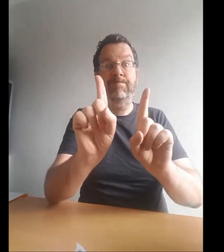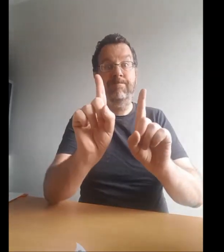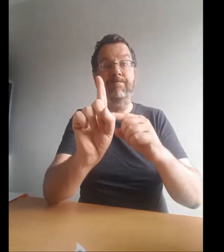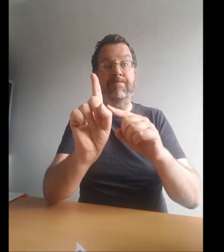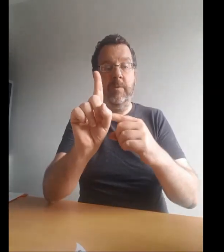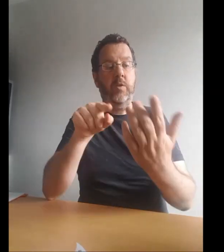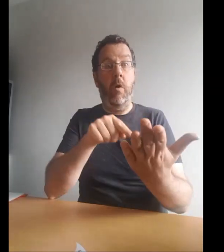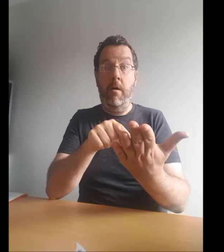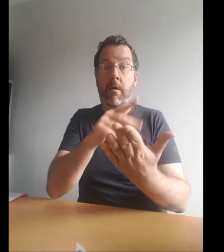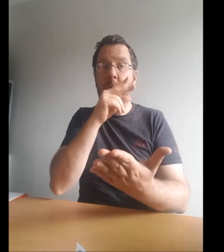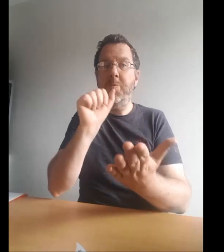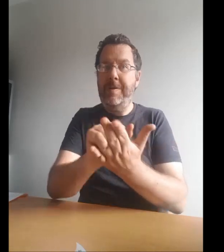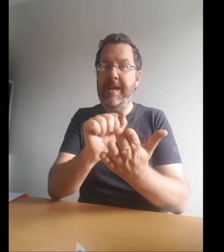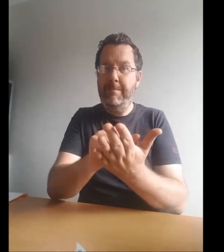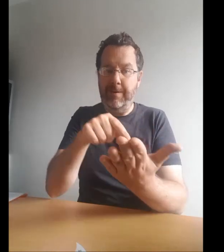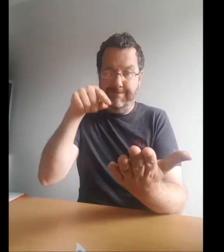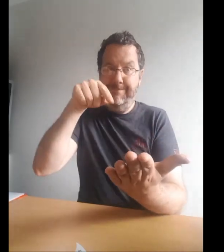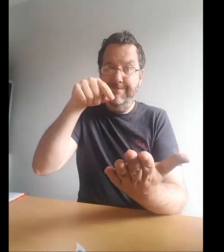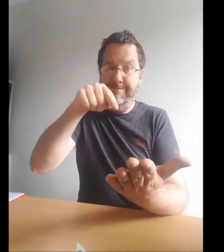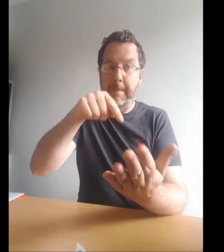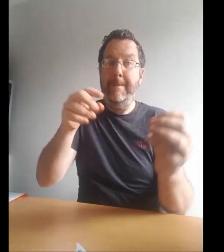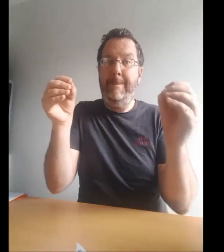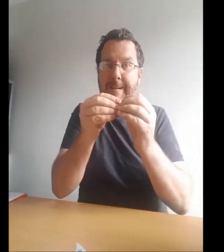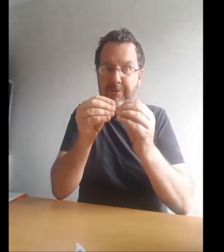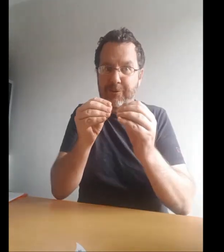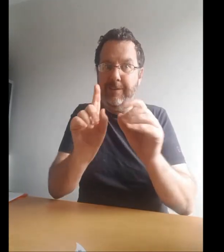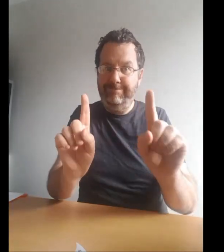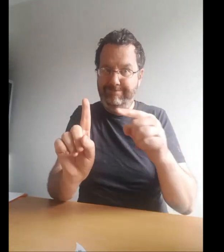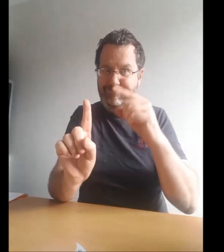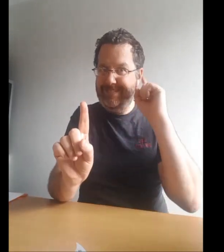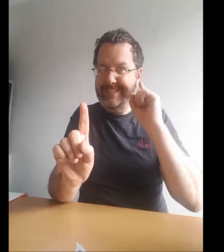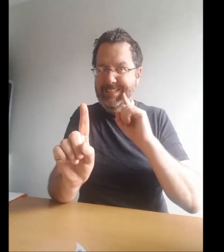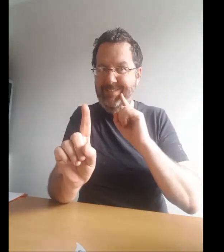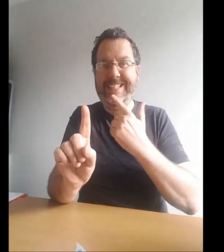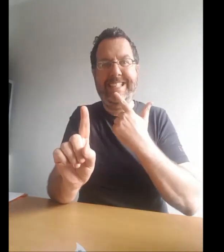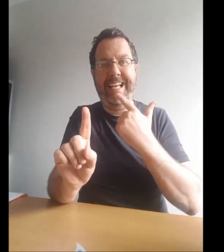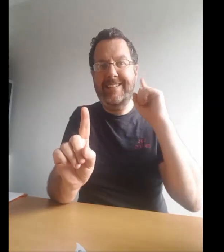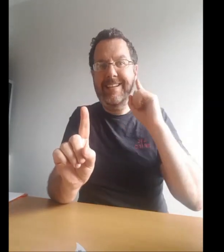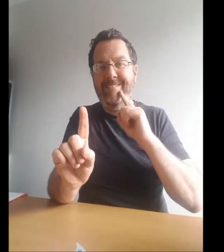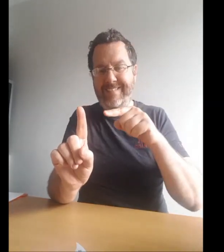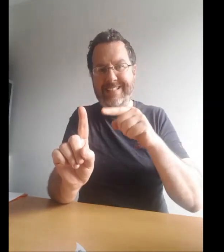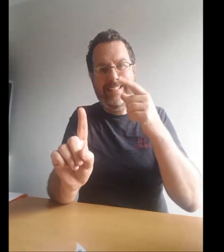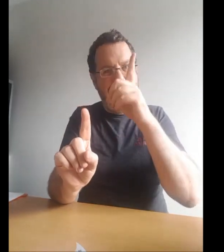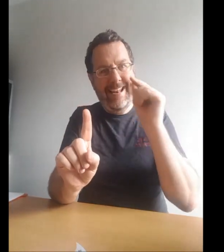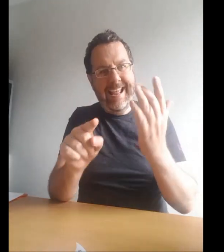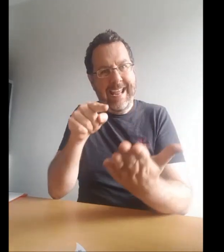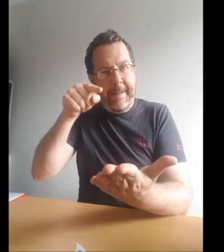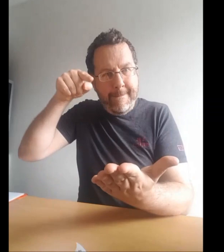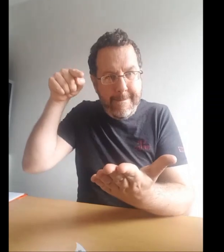Cornelius McMahon is mentioned in the newspaper. His name is given. The fact that he's deaf is also given.